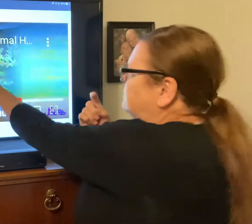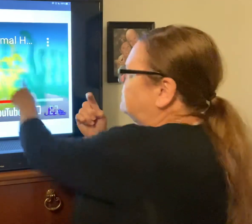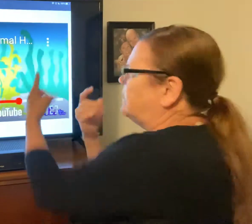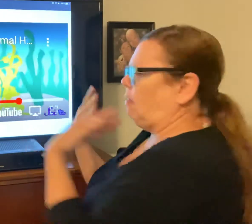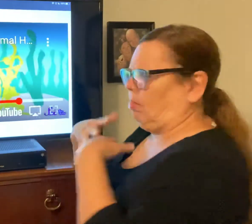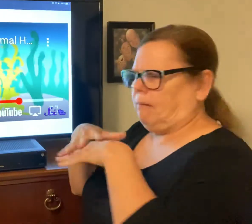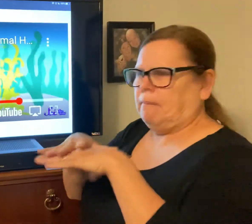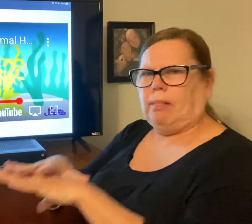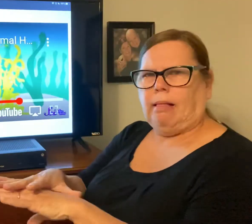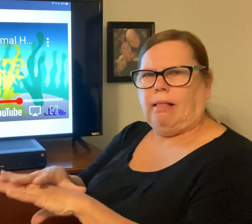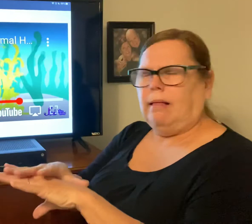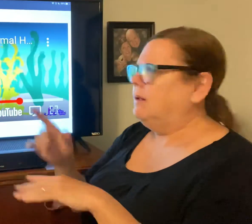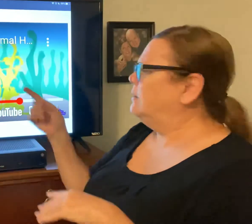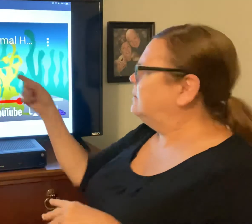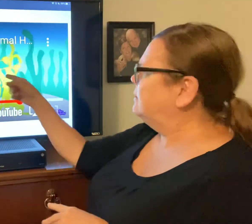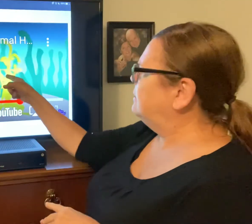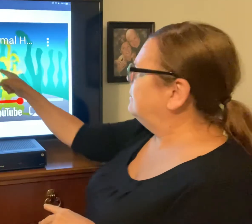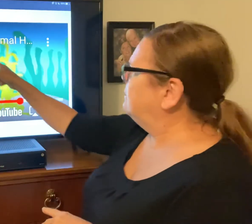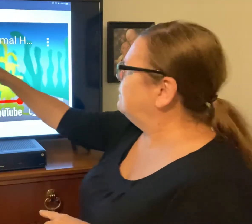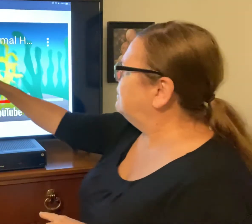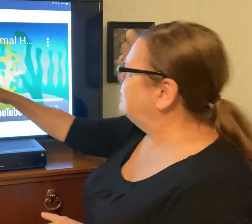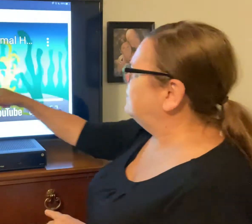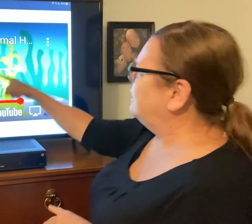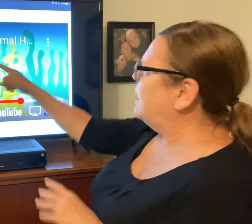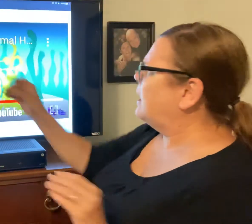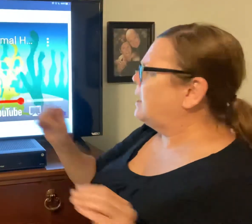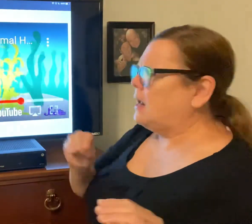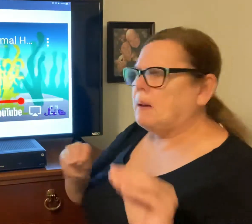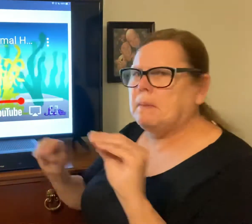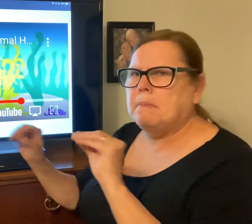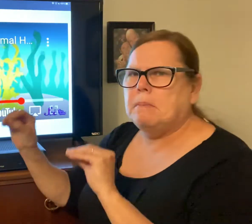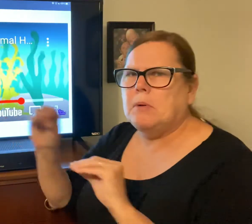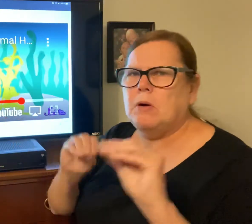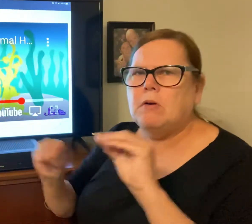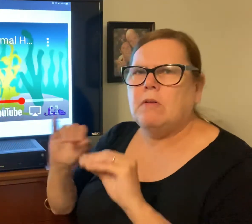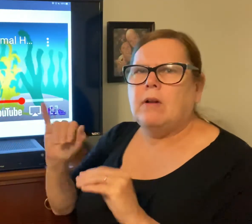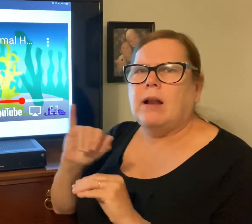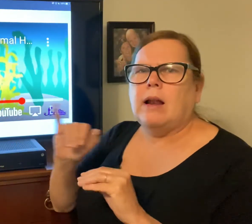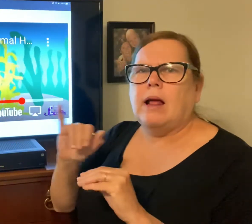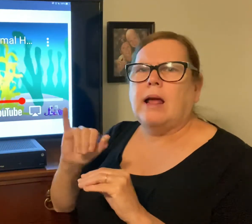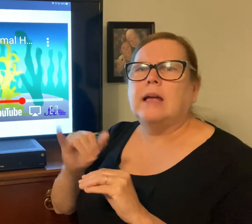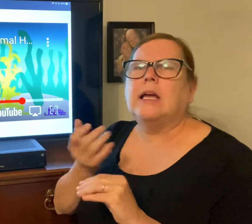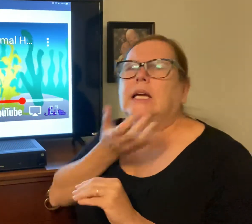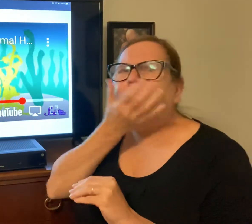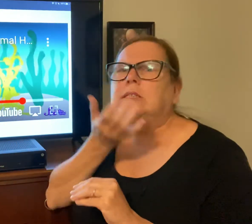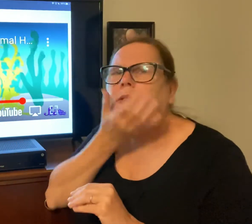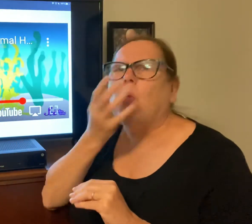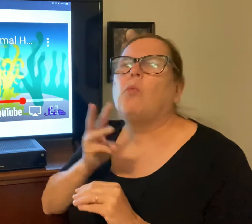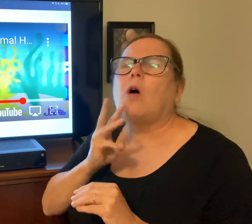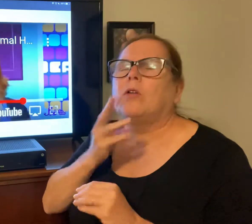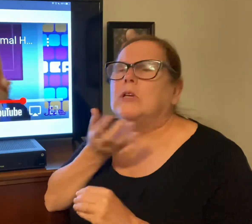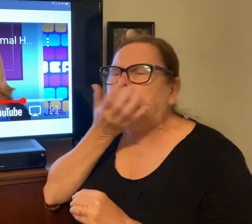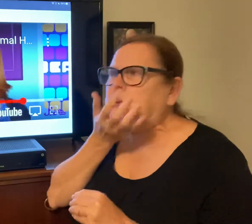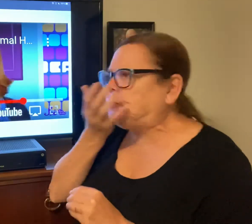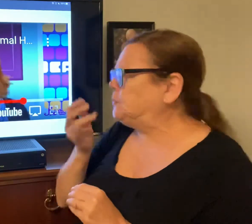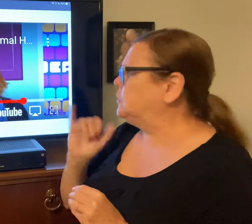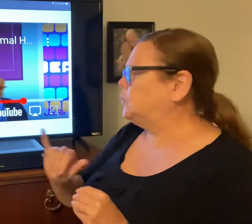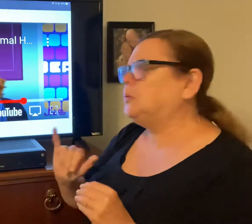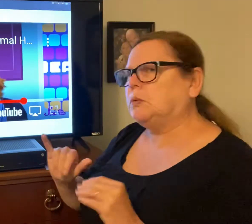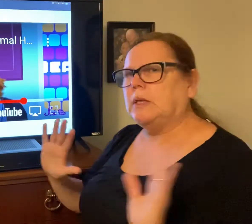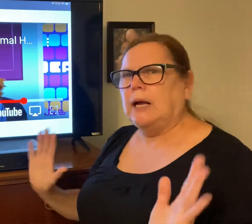it lives. The leafy sea dragon even moves like a piece of seaweed, gracefully tumbling around in the water. That's some